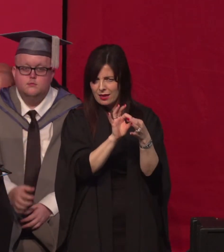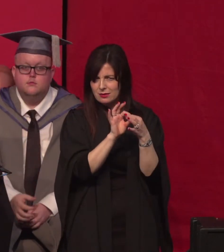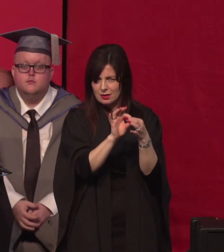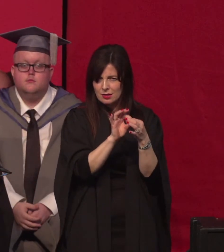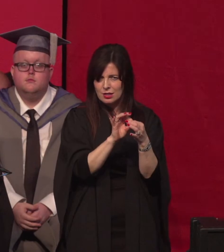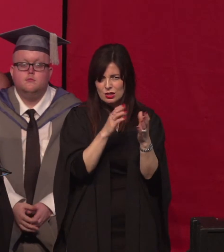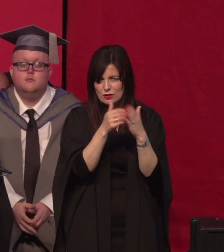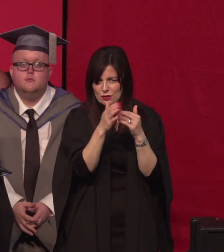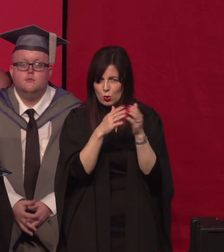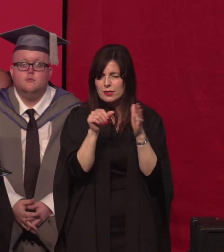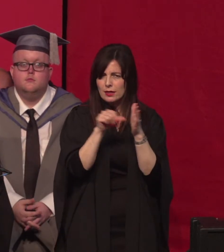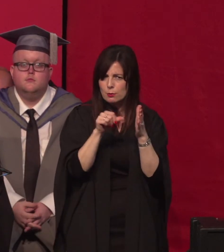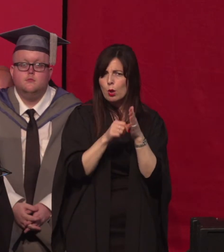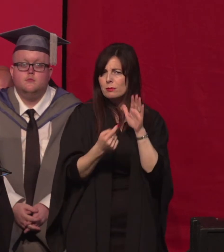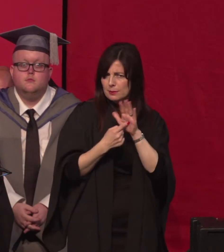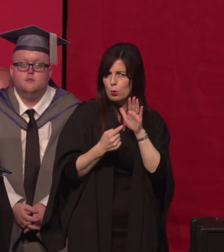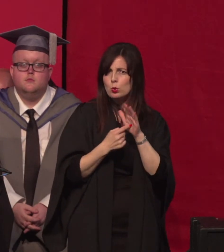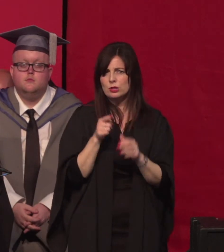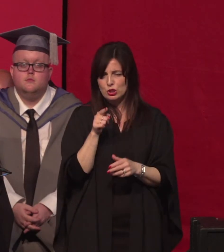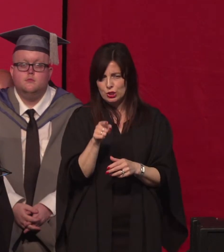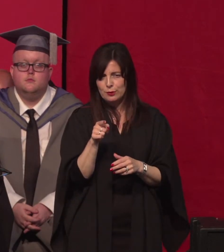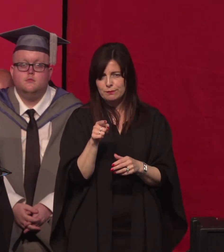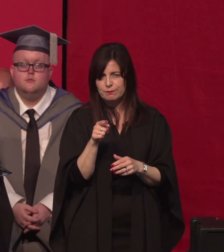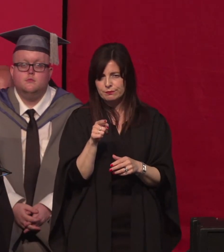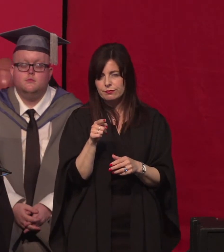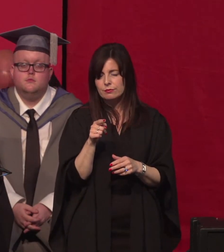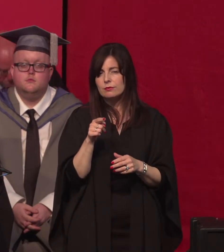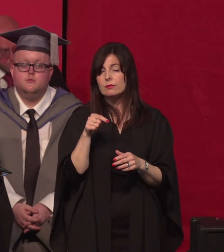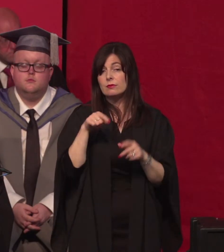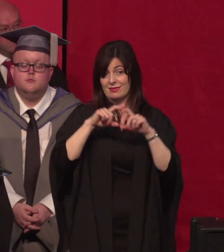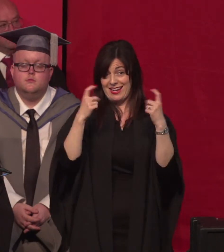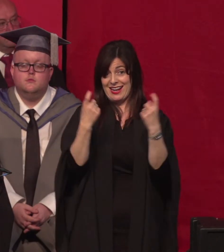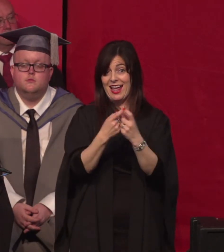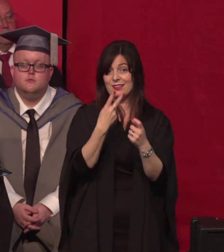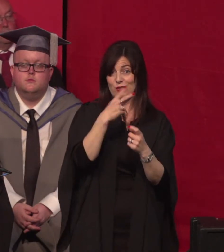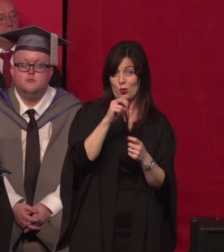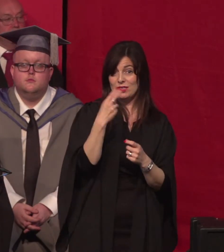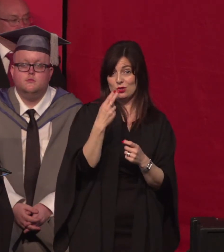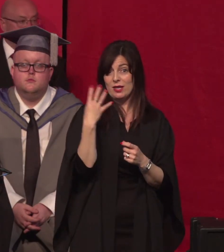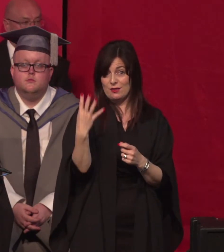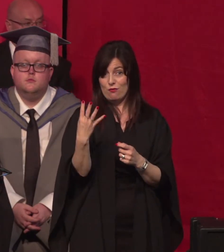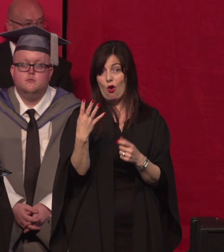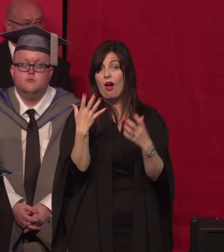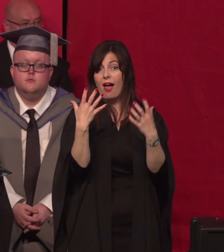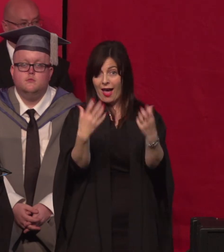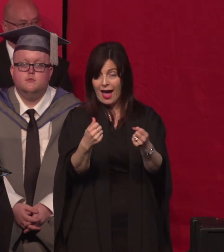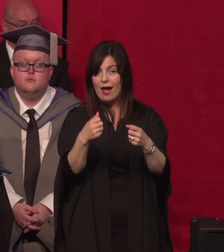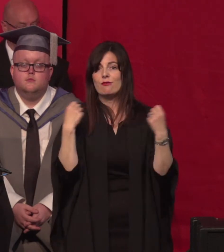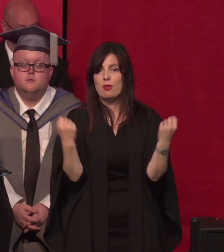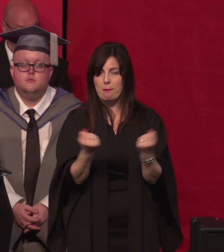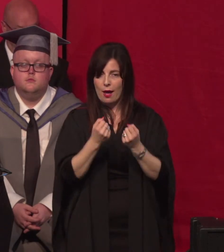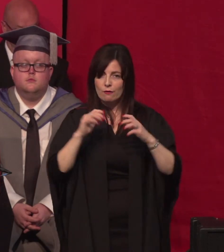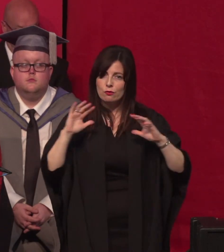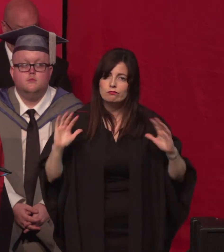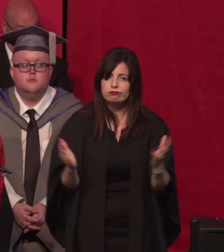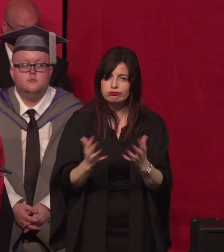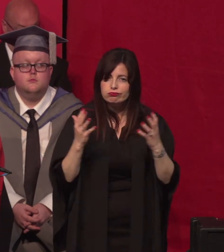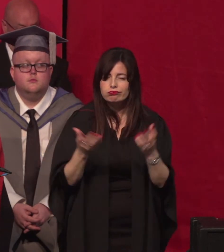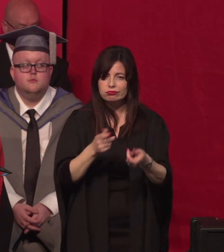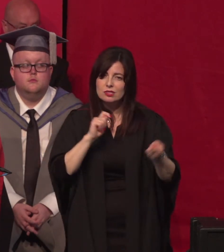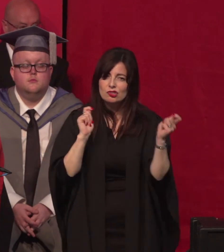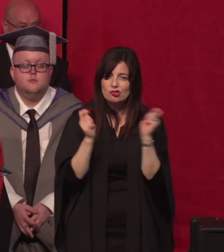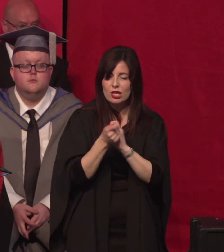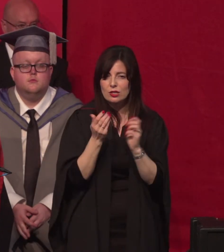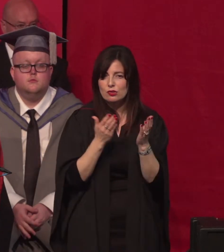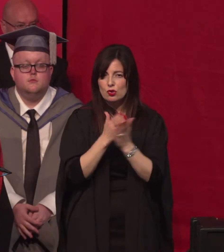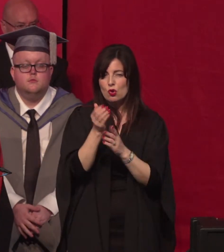the issues that matter for you. Our class of 2024 has the power to drive significant change, from